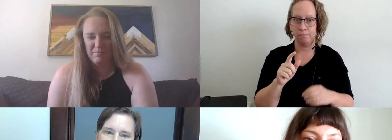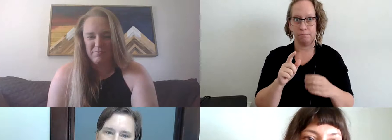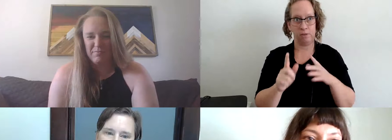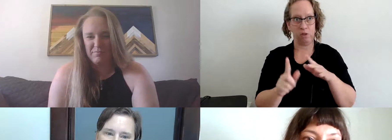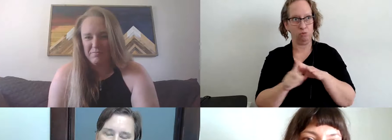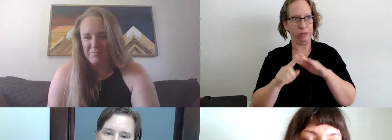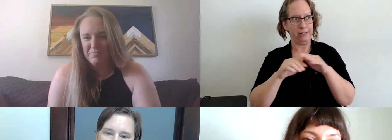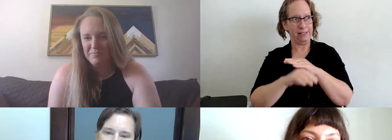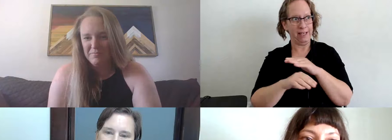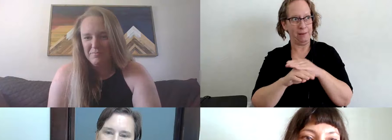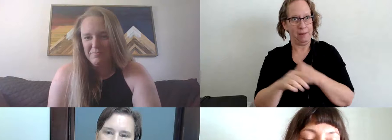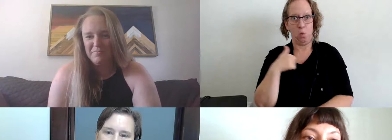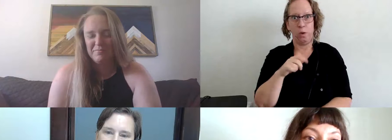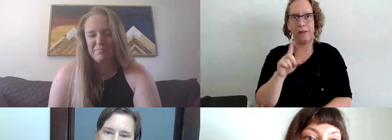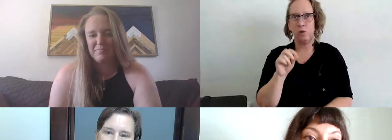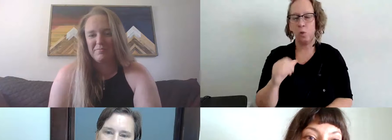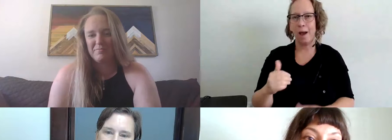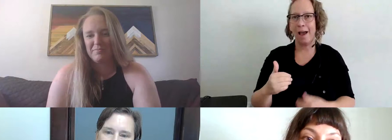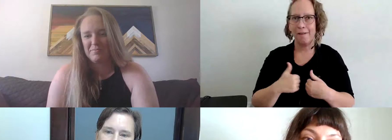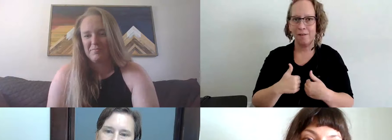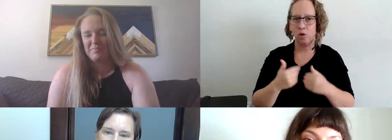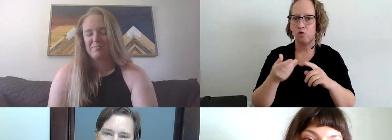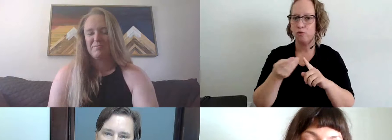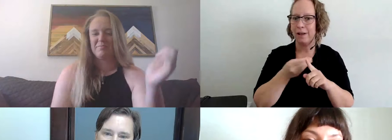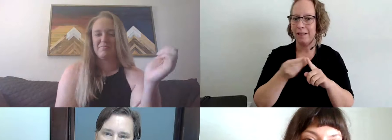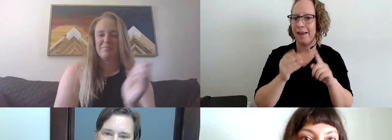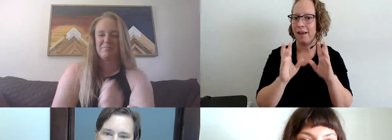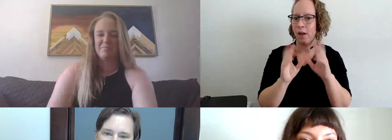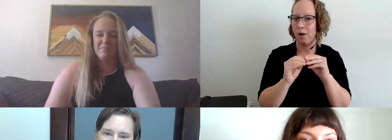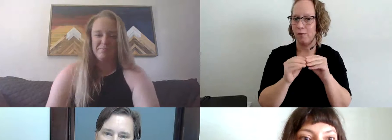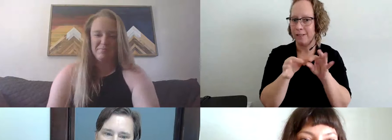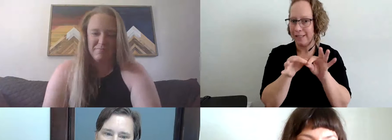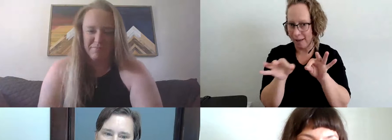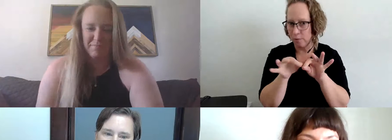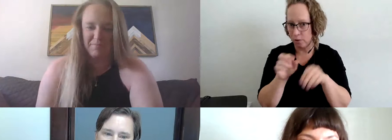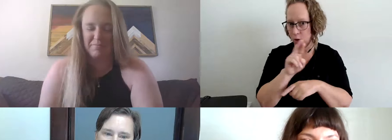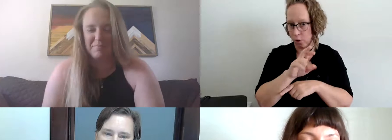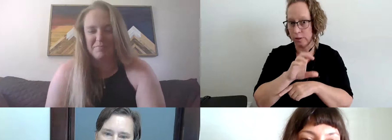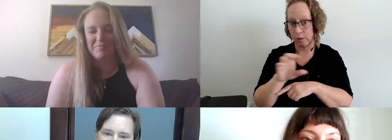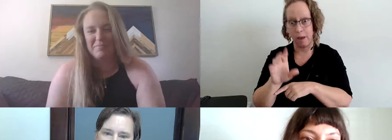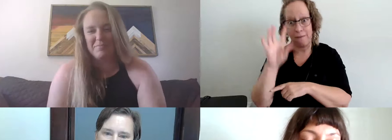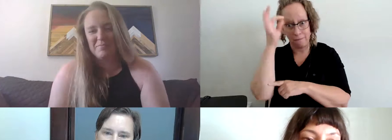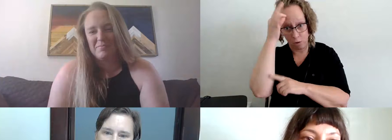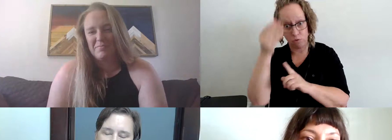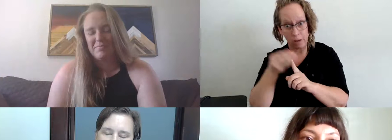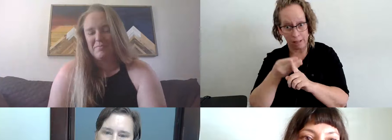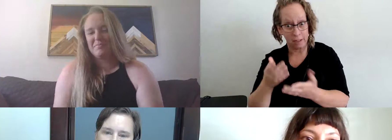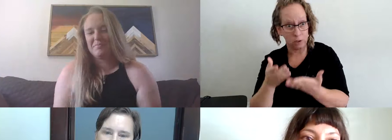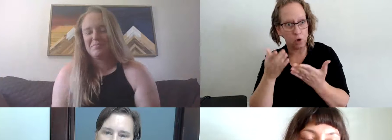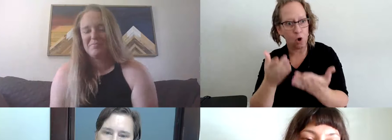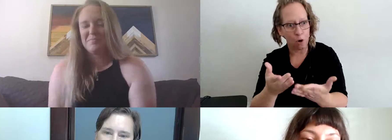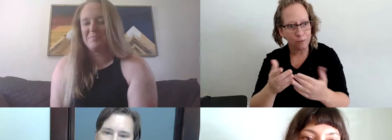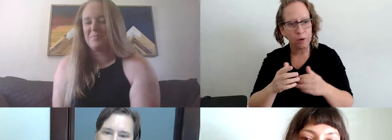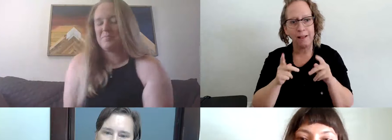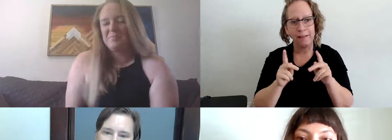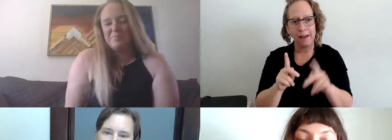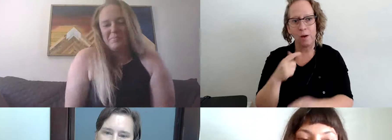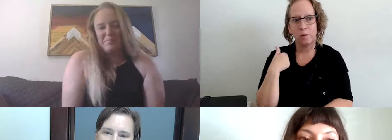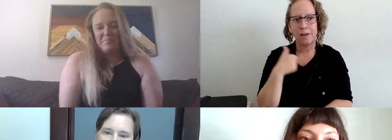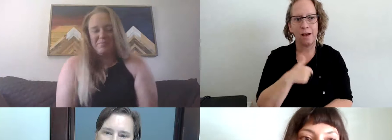I mentioned, we do have Relay conference captioning, which Federal Relay does offer. And that allows